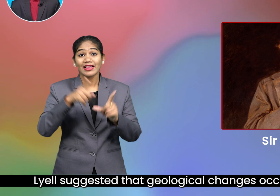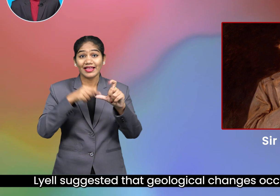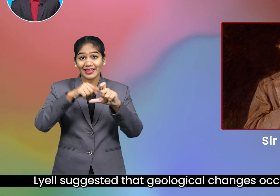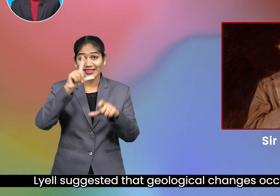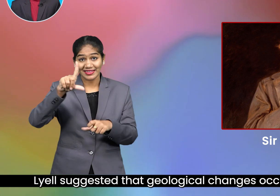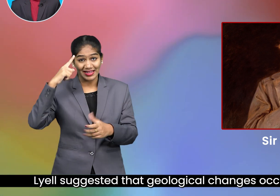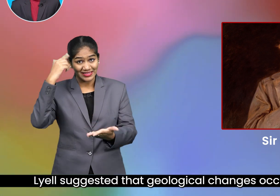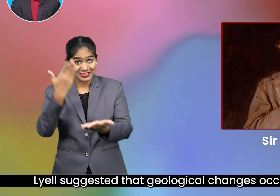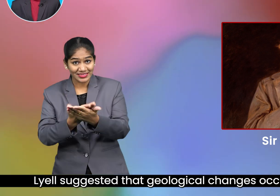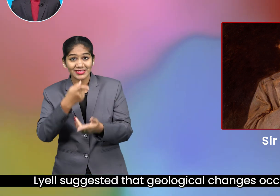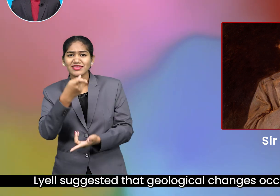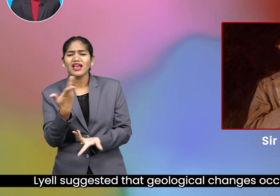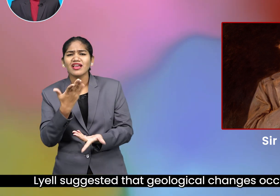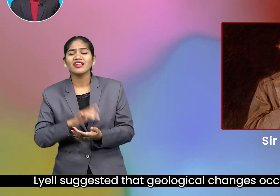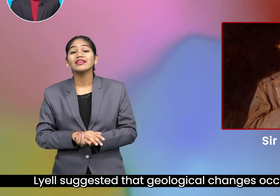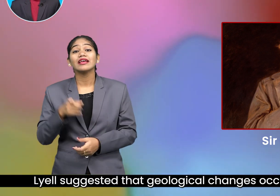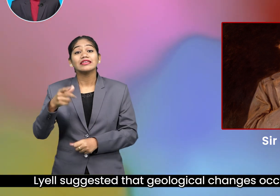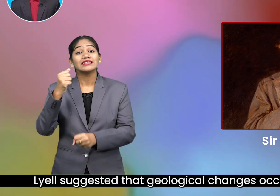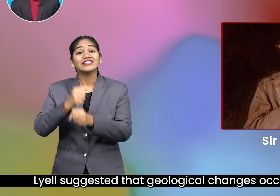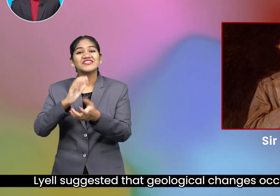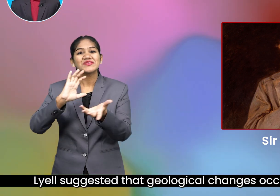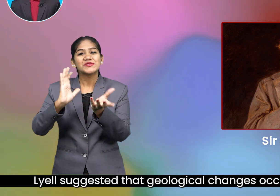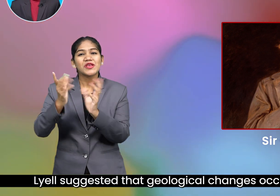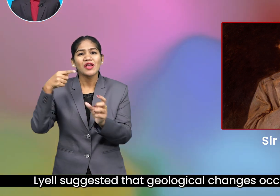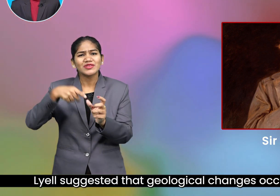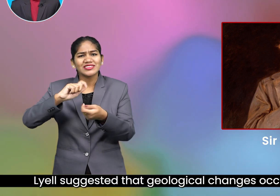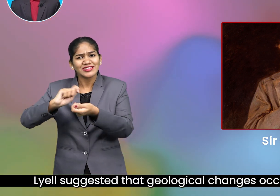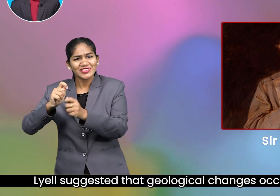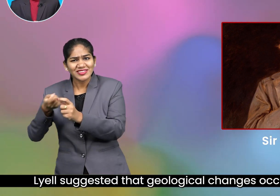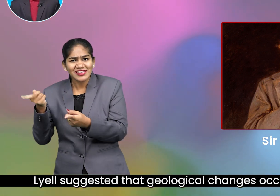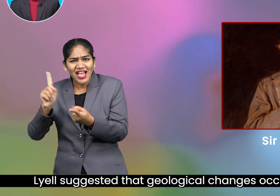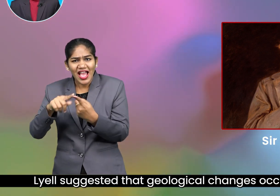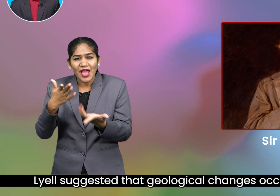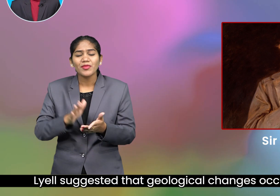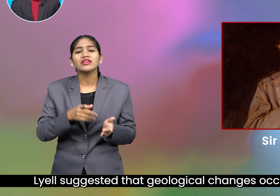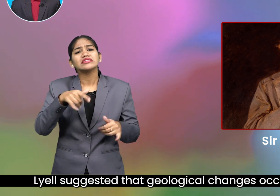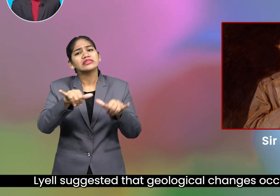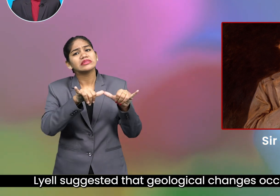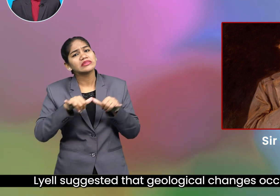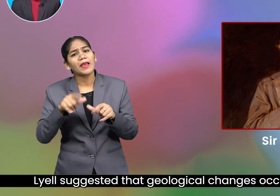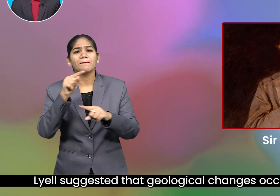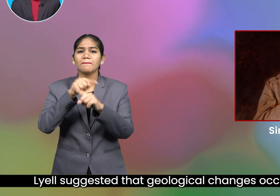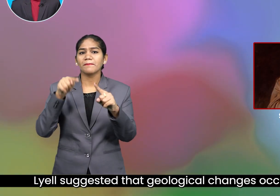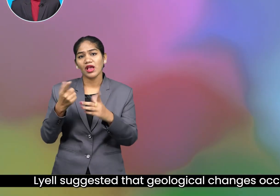Lyell suggested that geological changes occurred at a uniform rate.